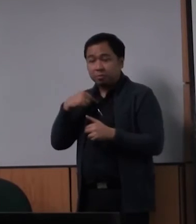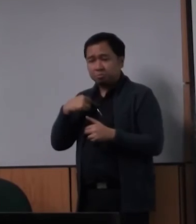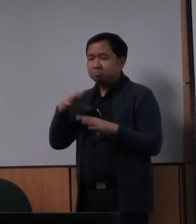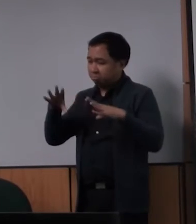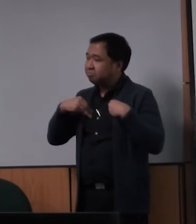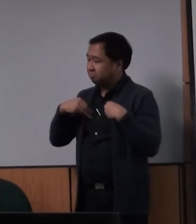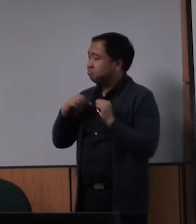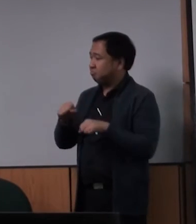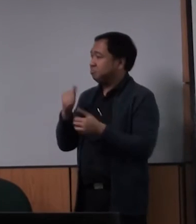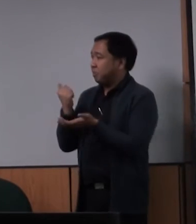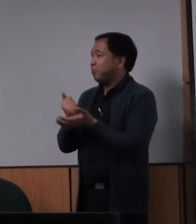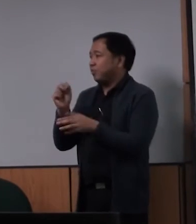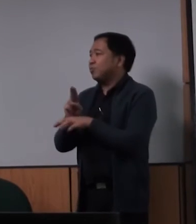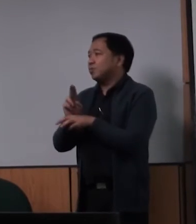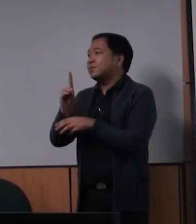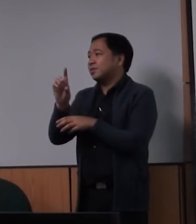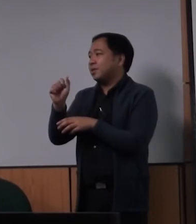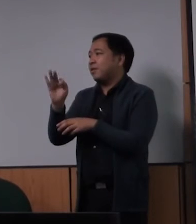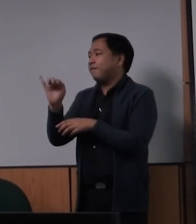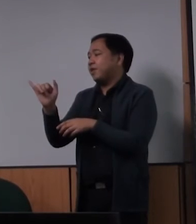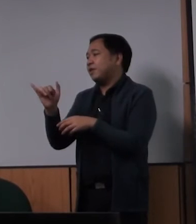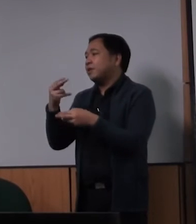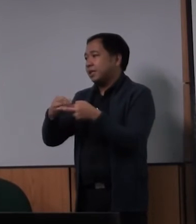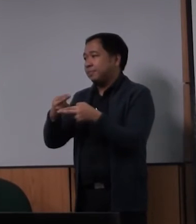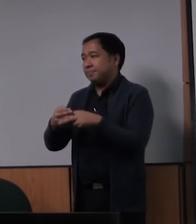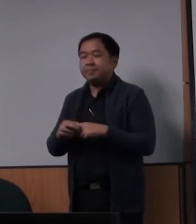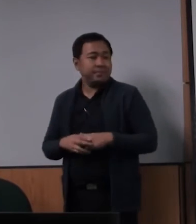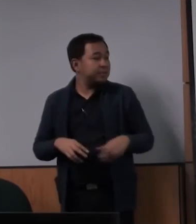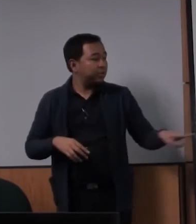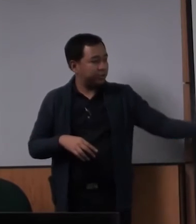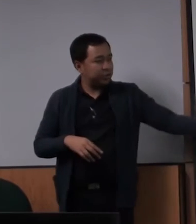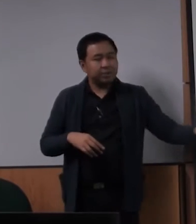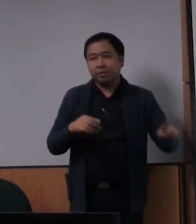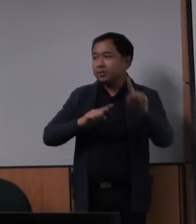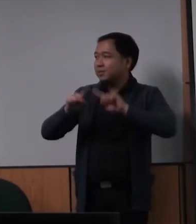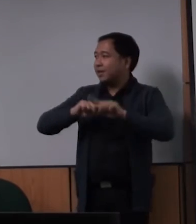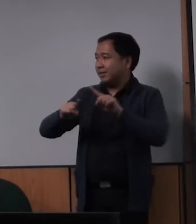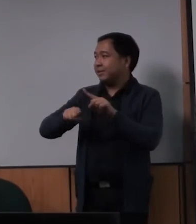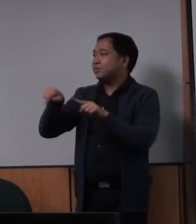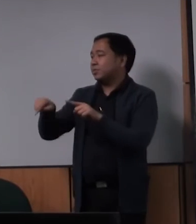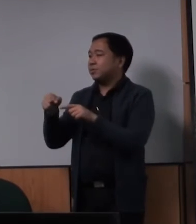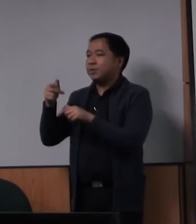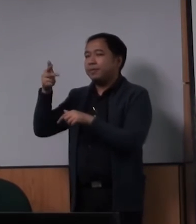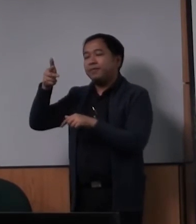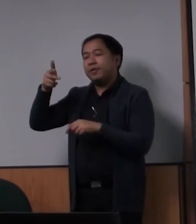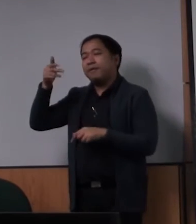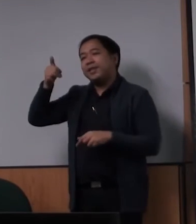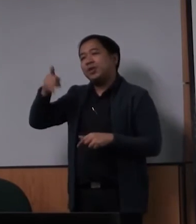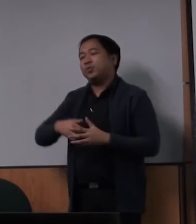that. He will be the math signer. Siya yung main character.